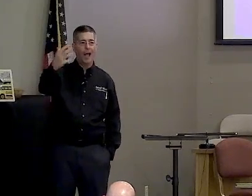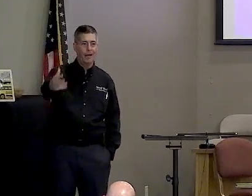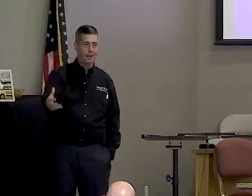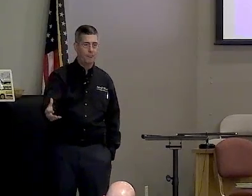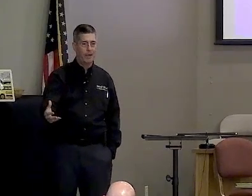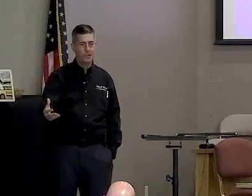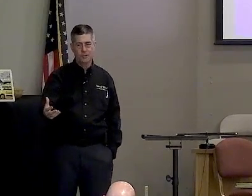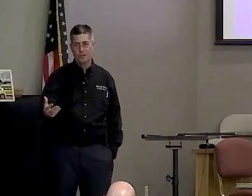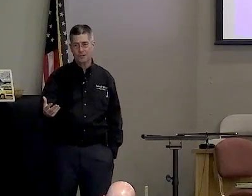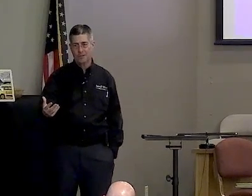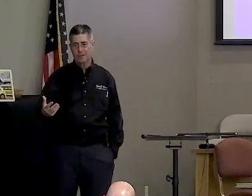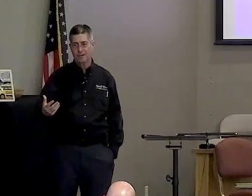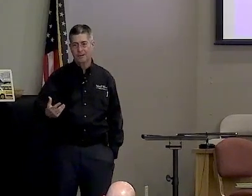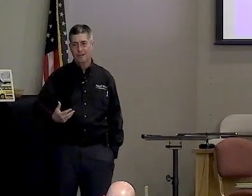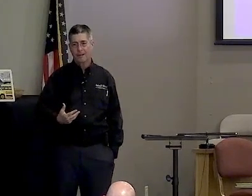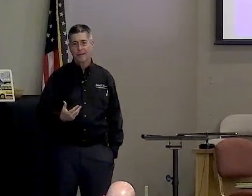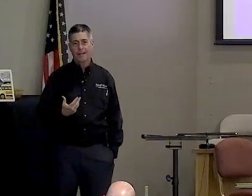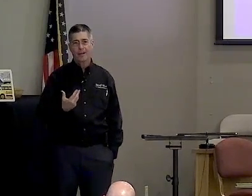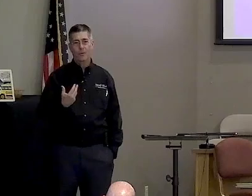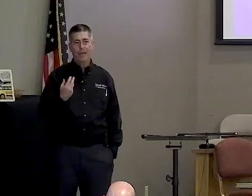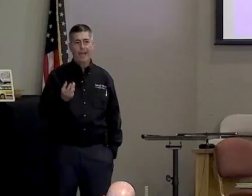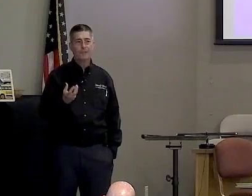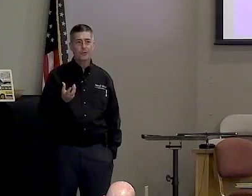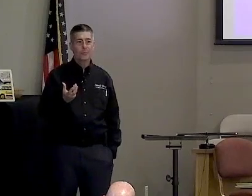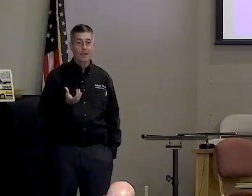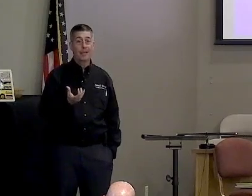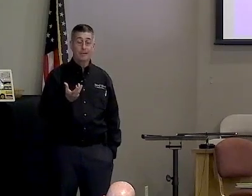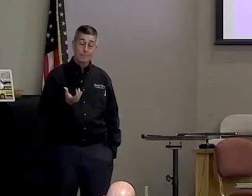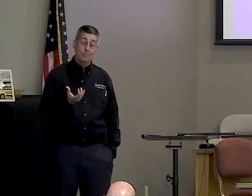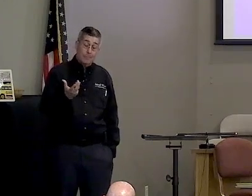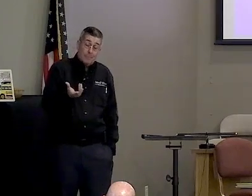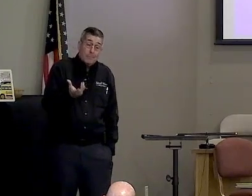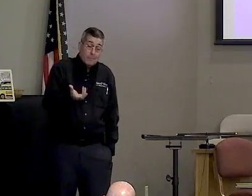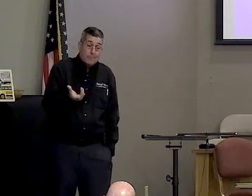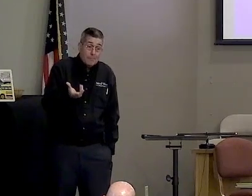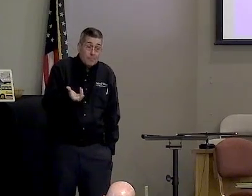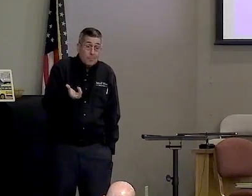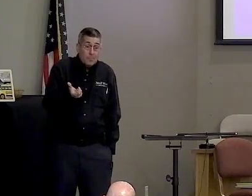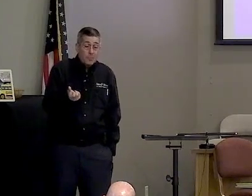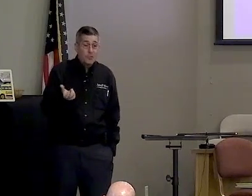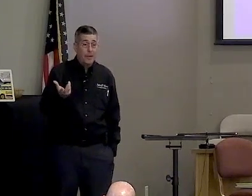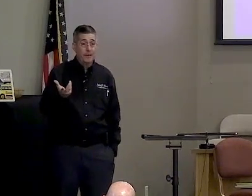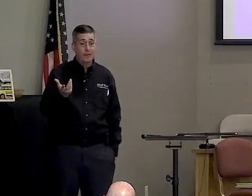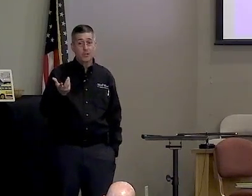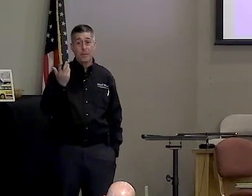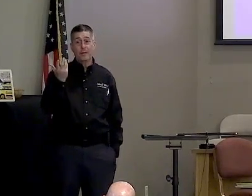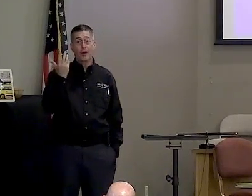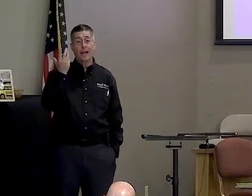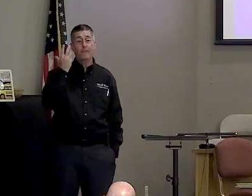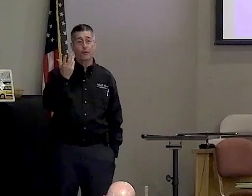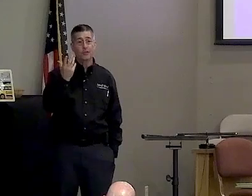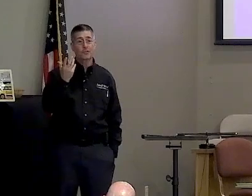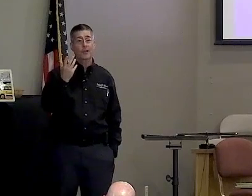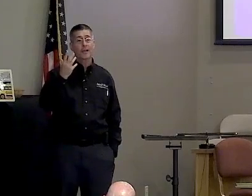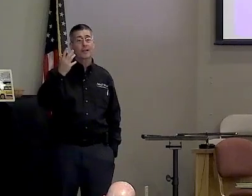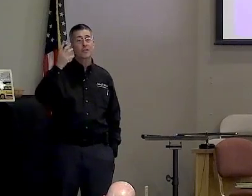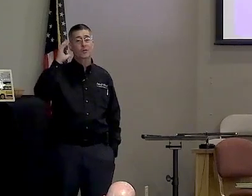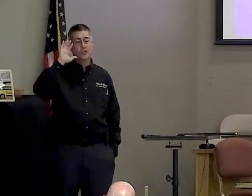of patience, doesn't it? We have to really spend our efforts to just